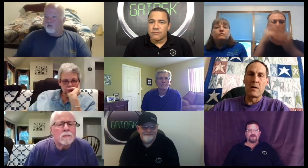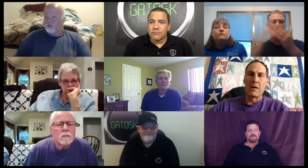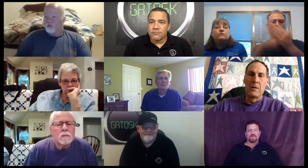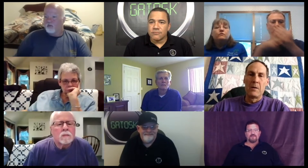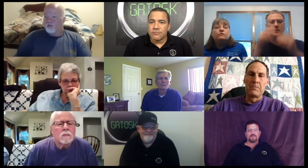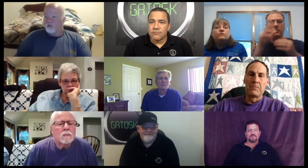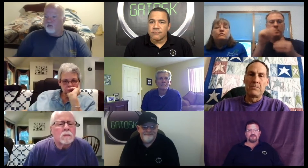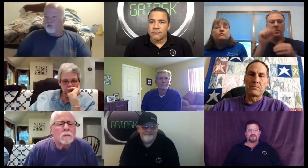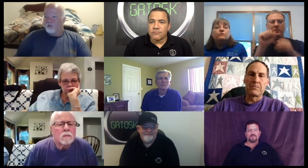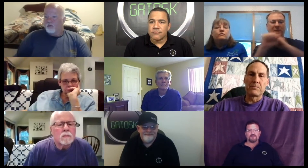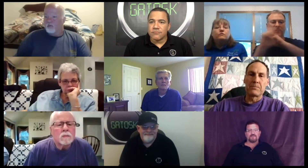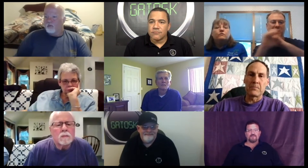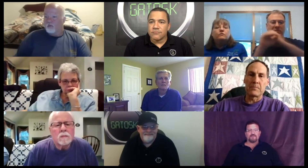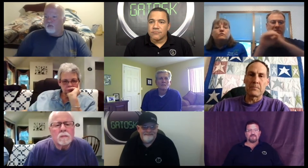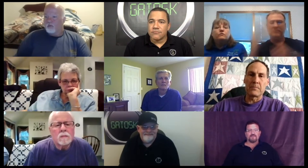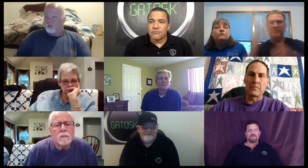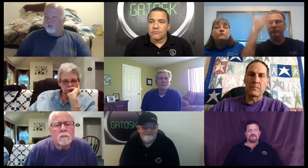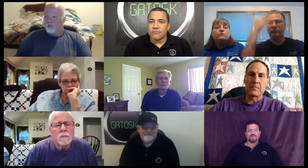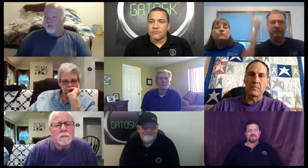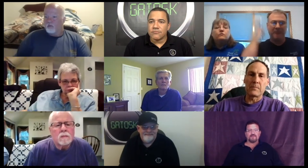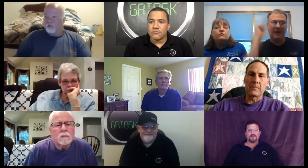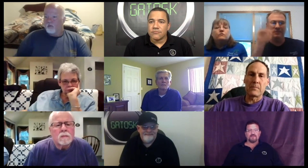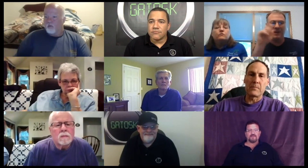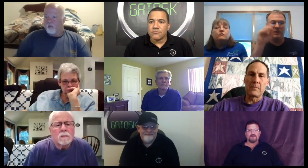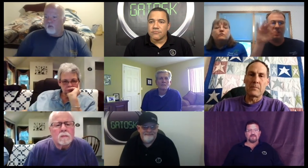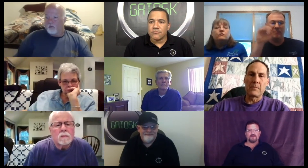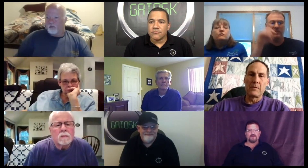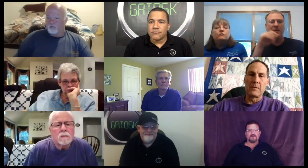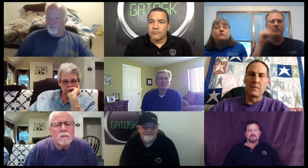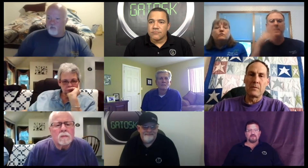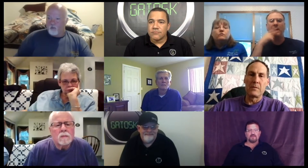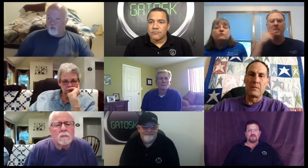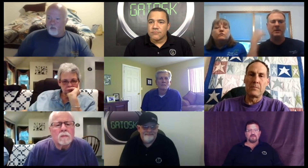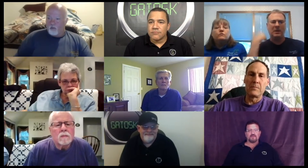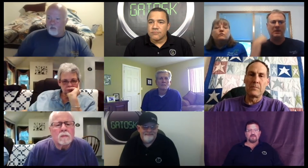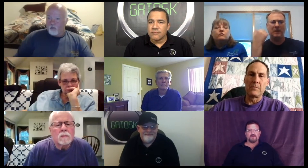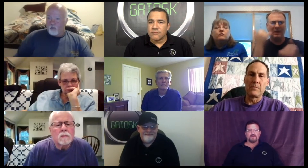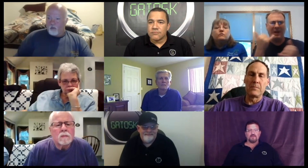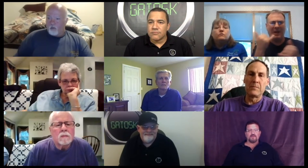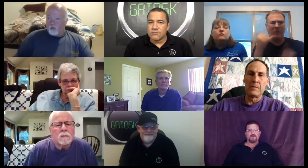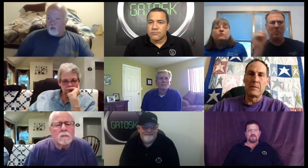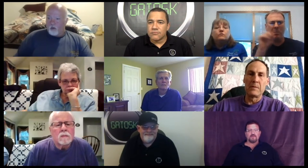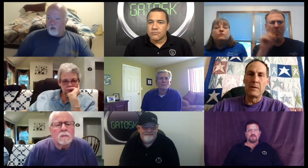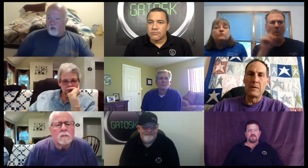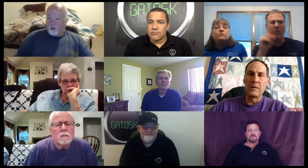the first program was advertising in the back office. Now